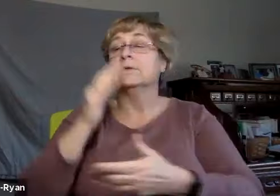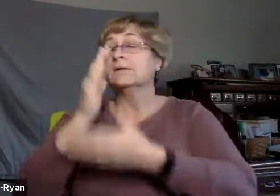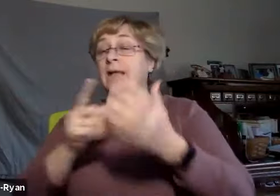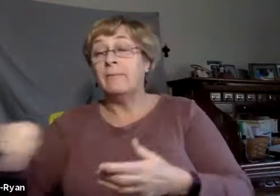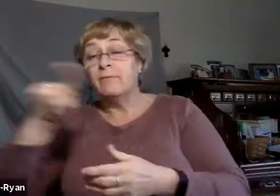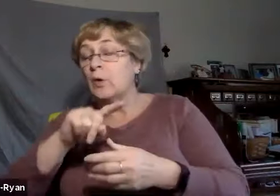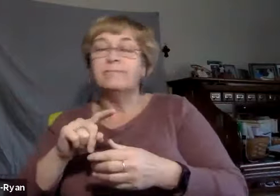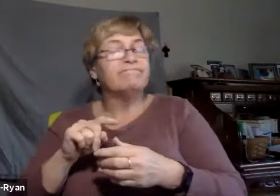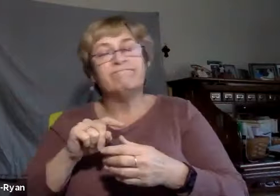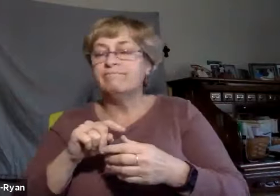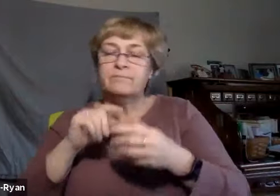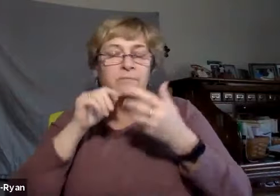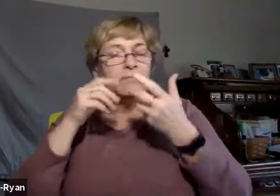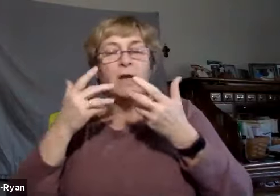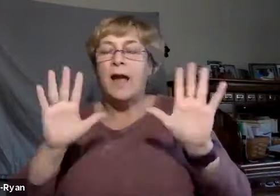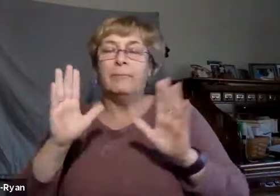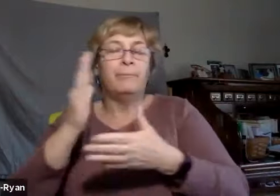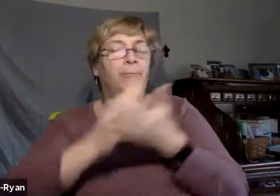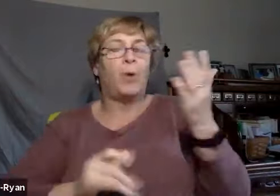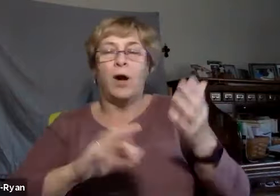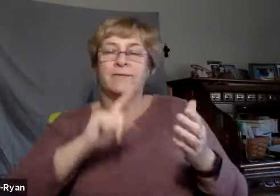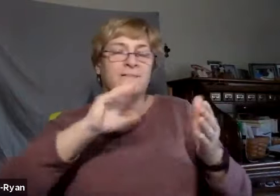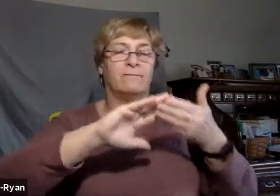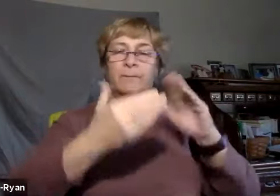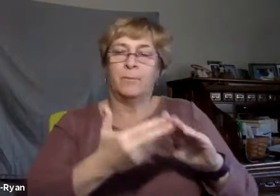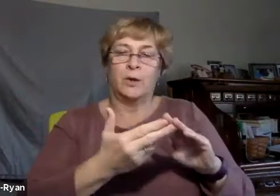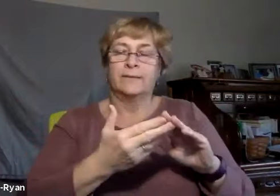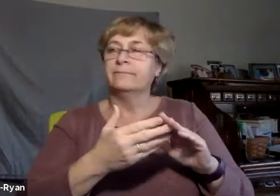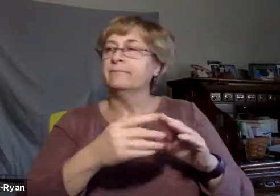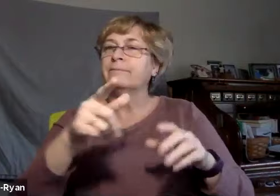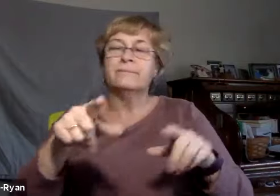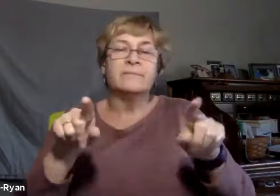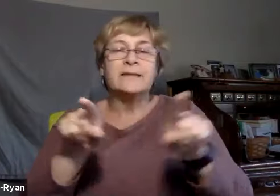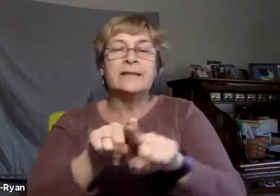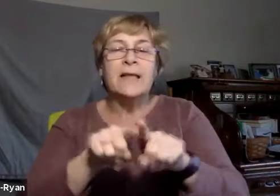part of the deaf cultural community, or those that never really do accept that.